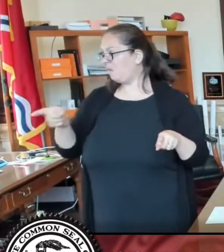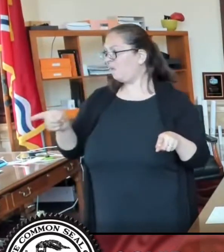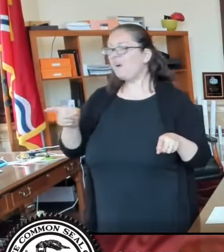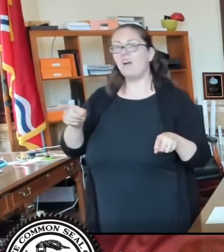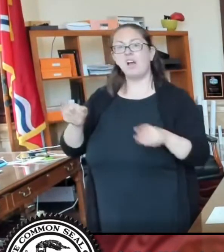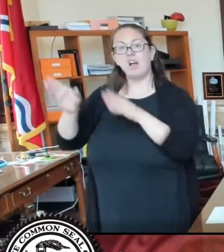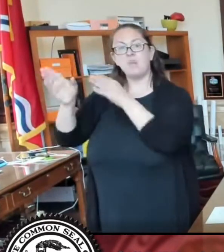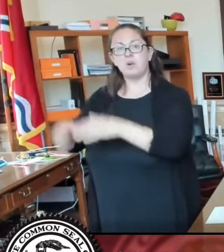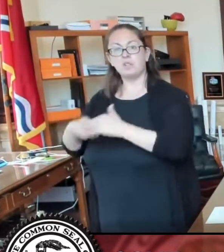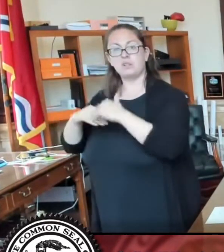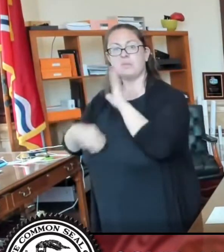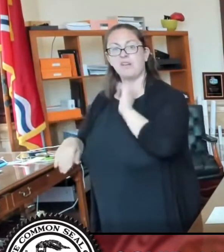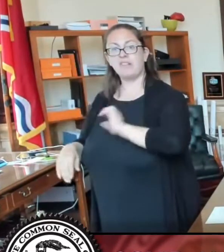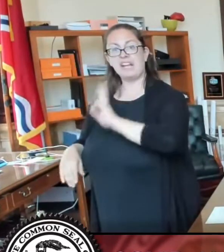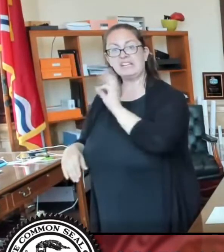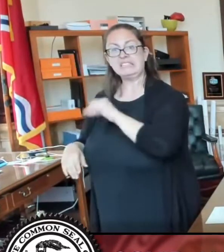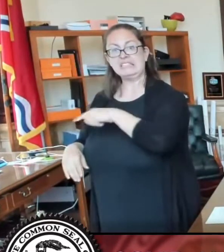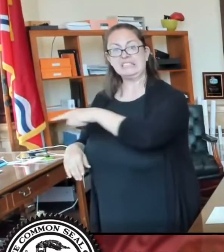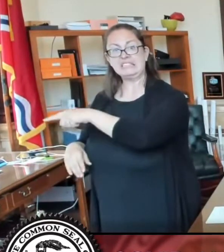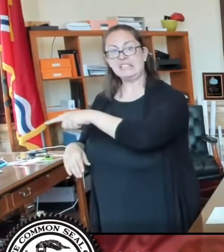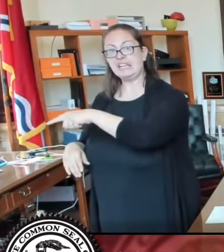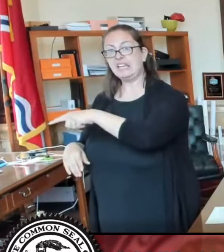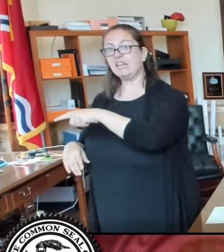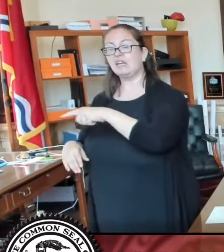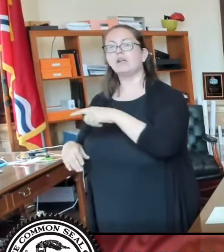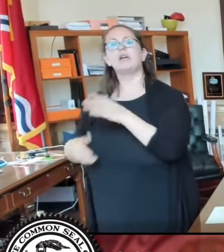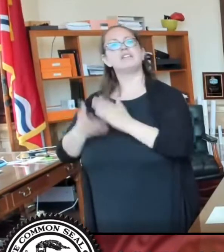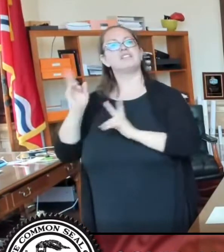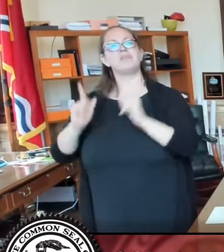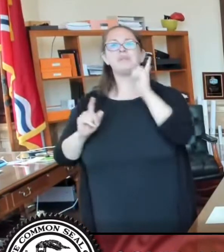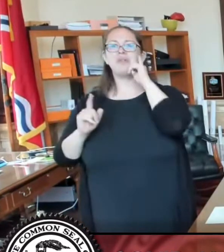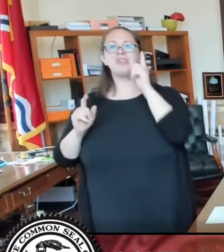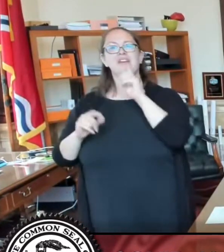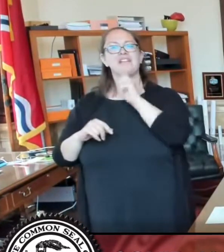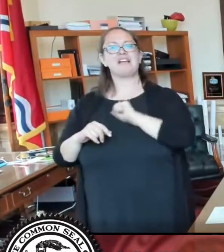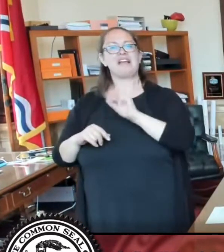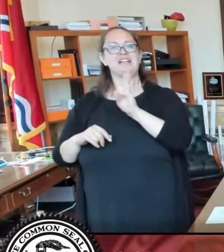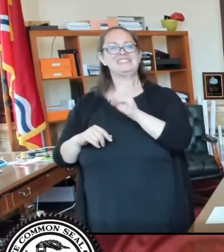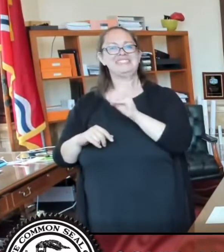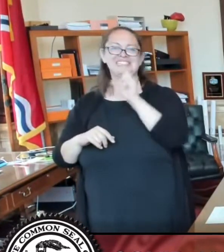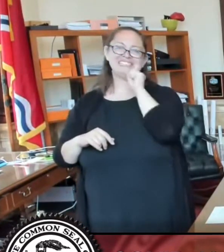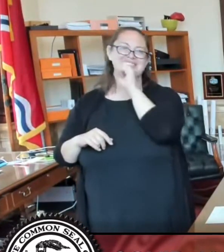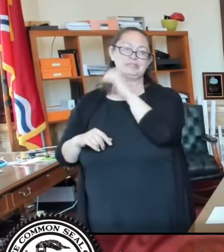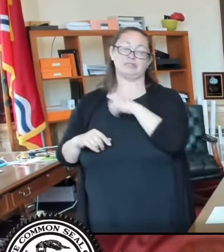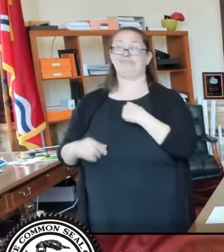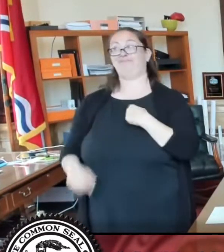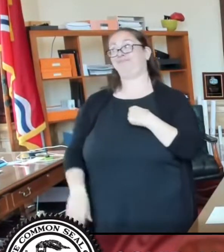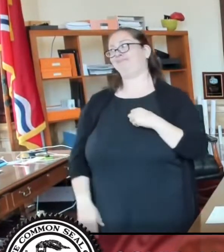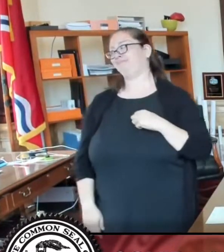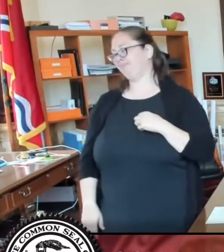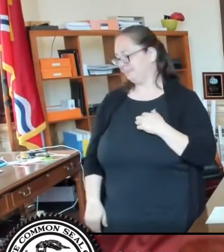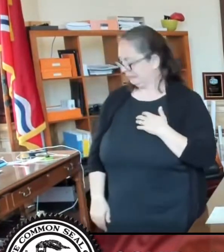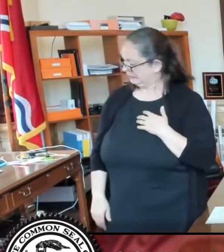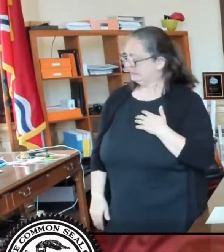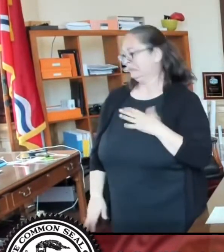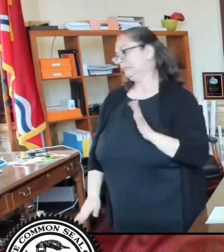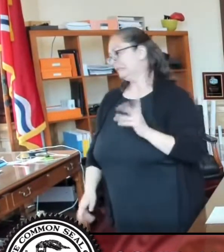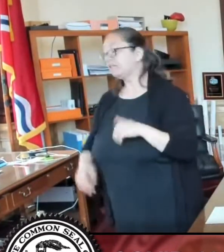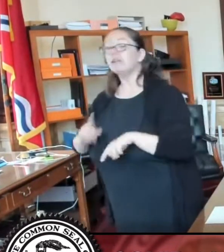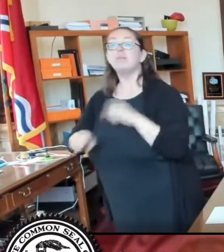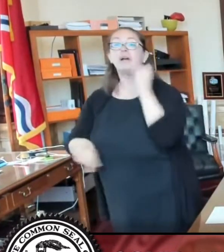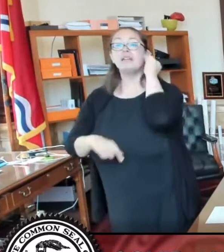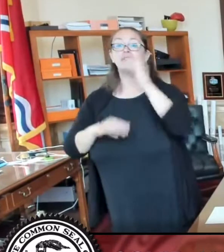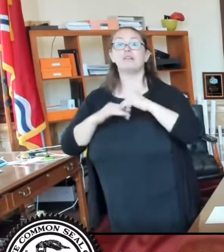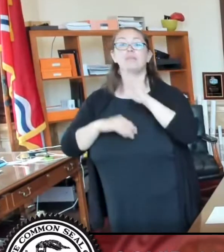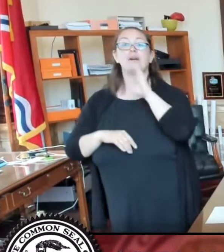60. Some people think that 60 is a senior. I'm not so sure about that. But if you're 60 or over